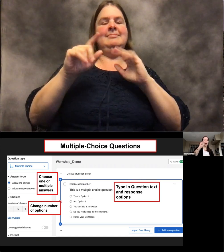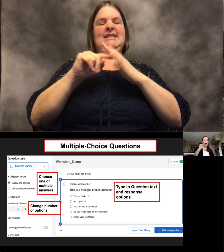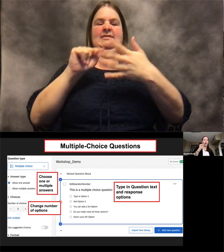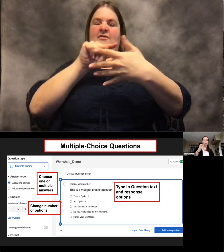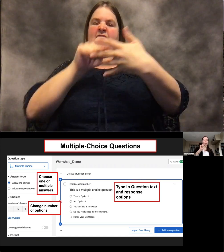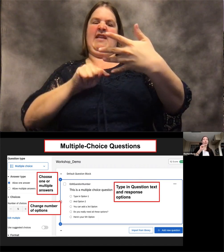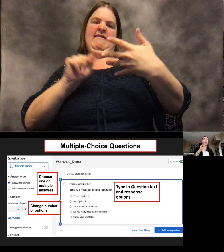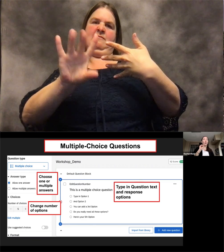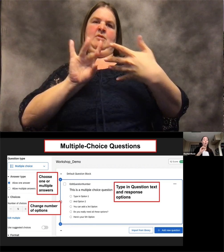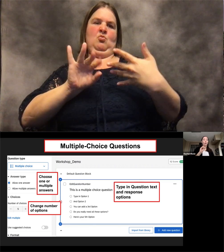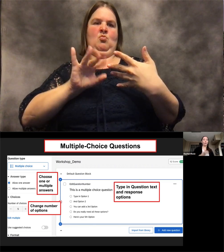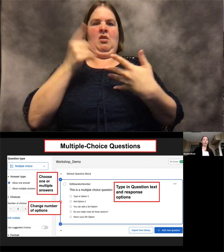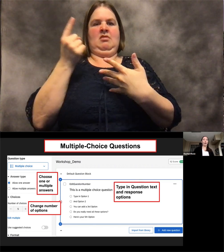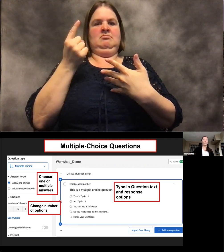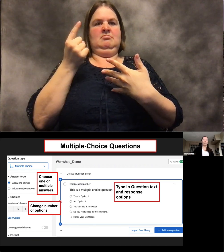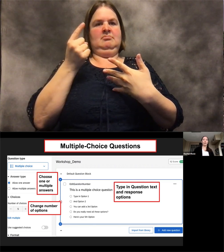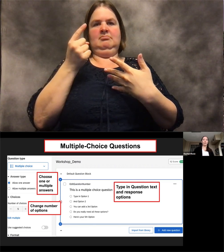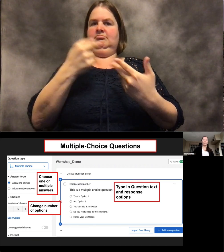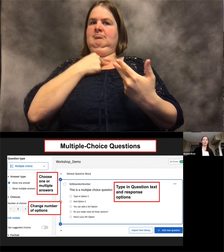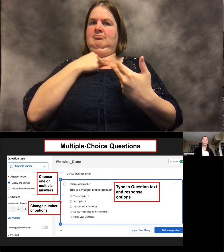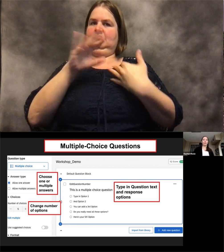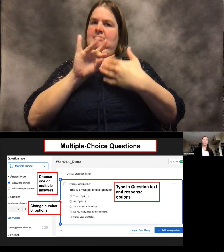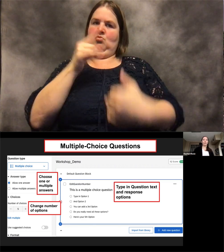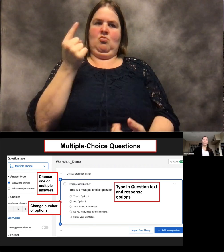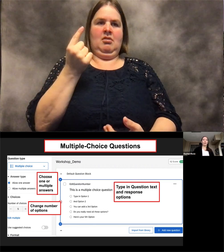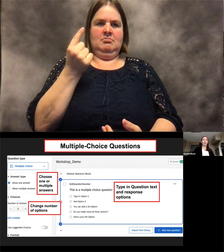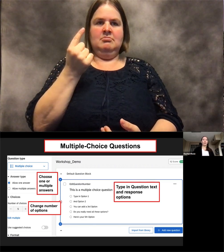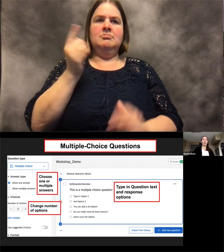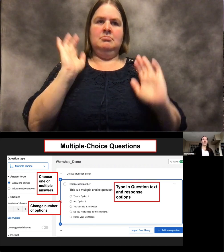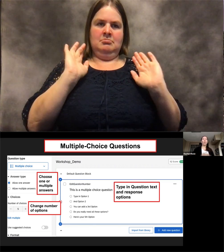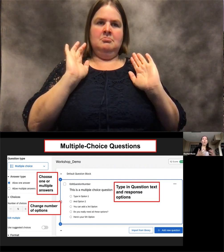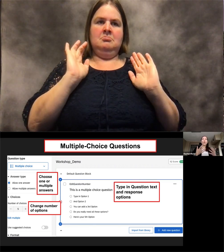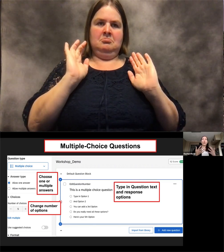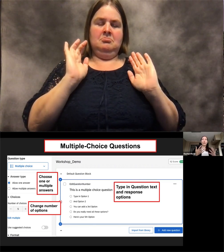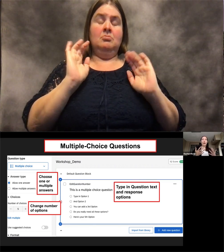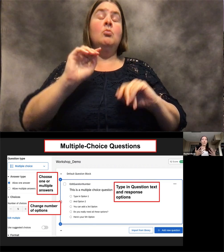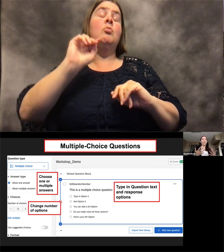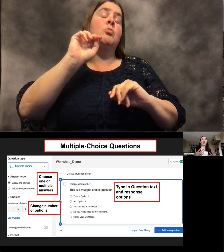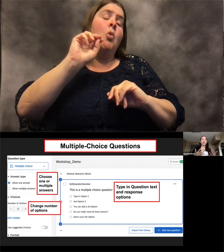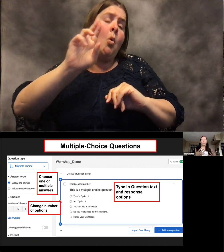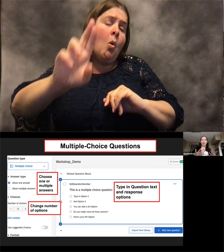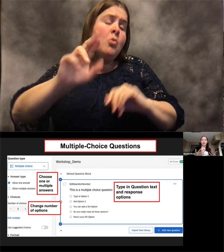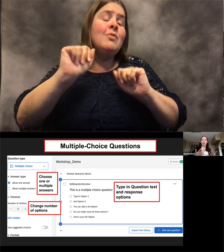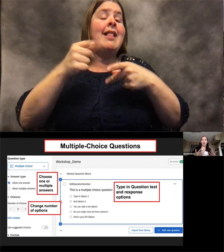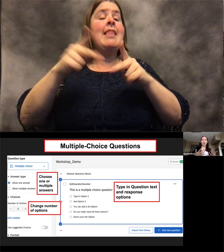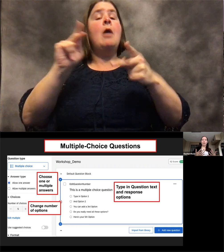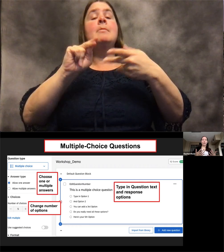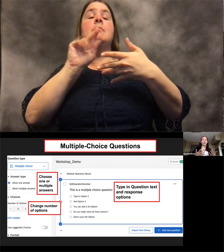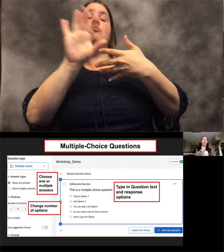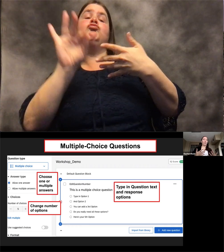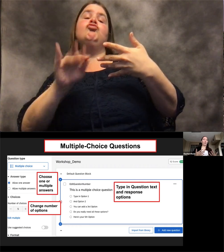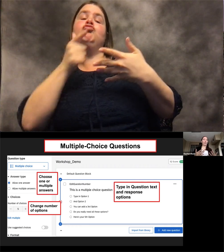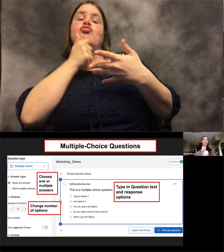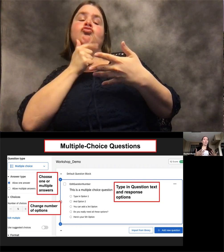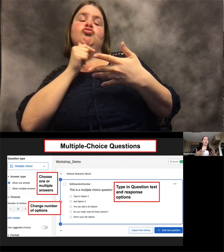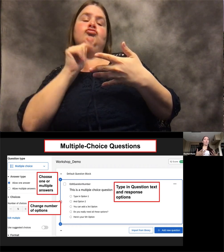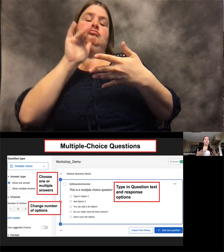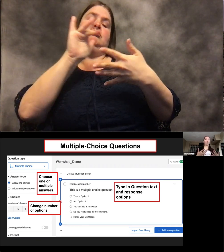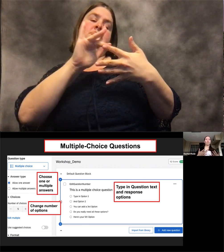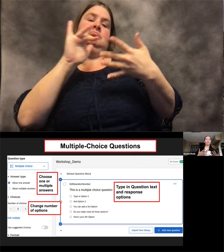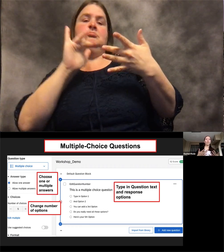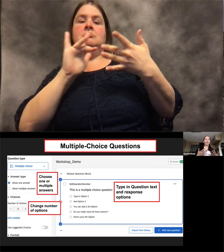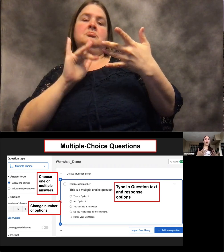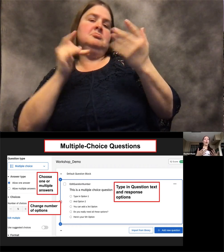picking one option and only one option. Or you can allow for multiple answers. So for